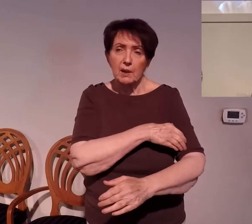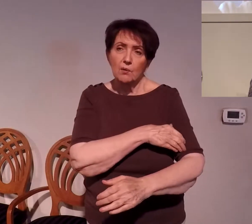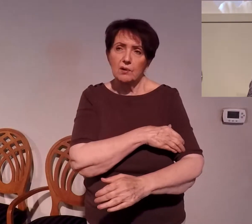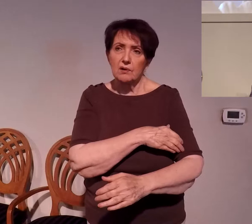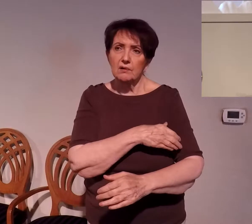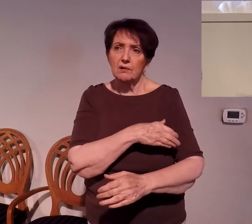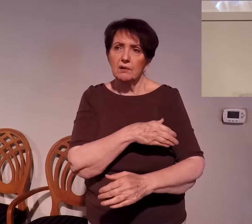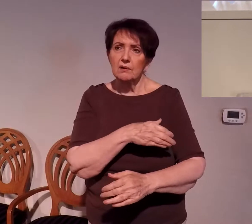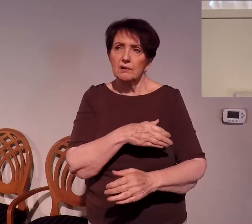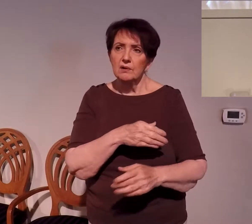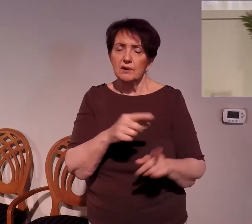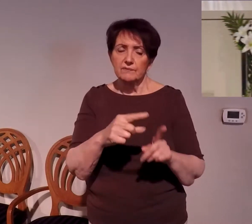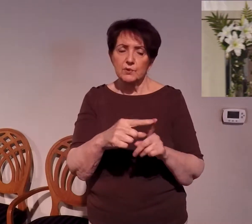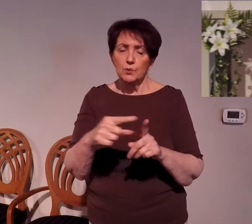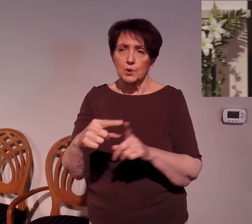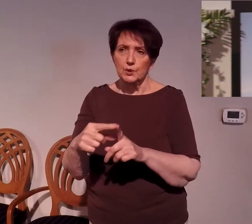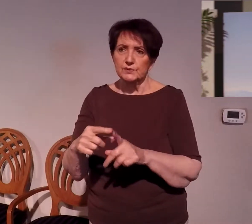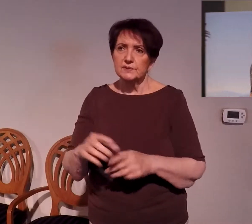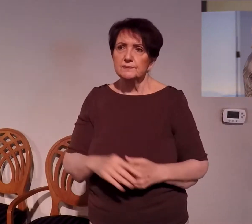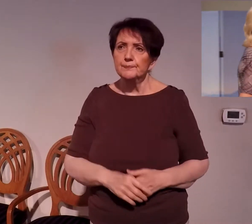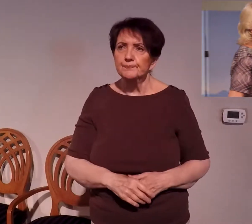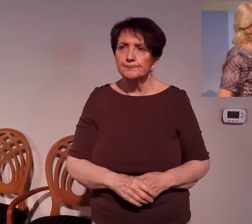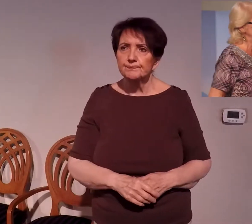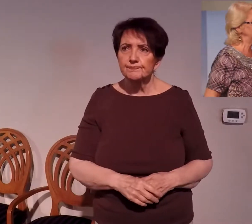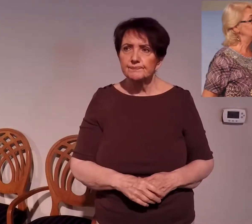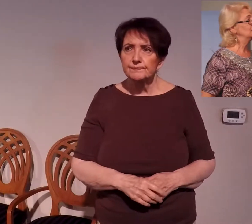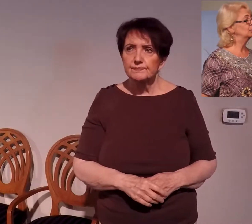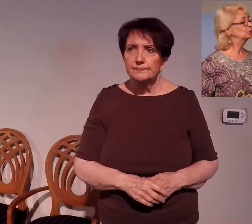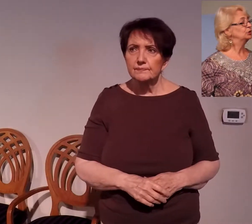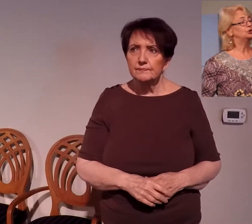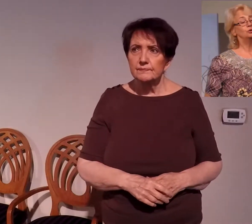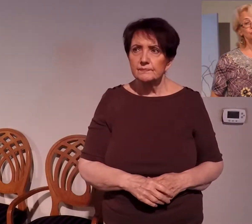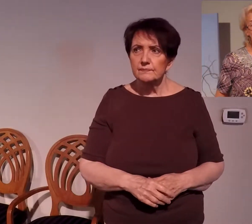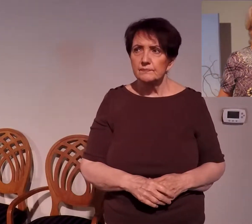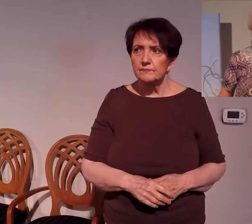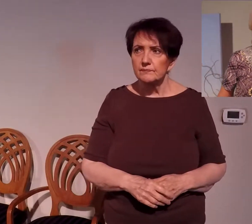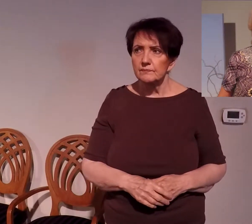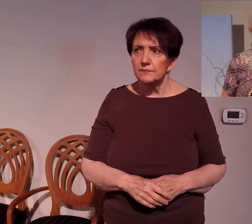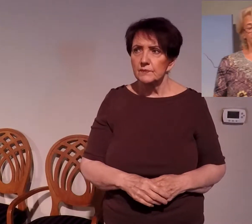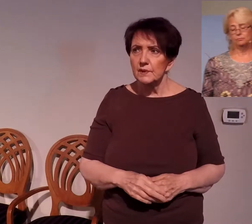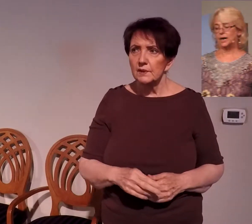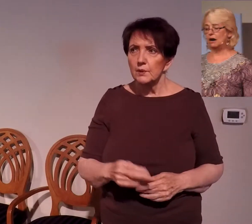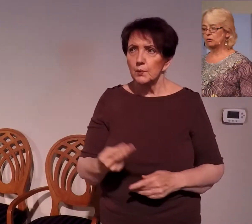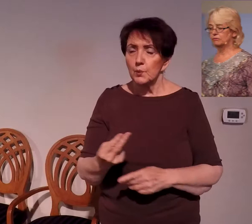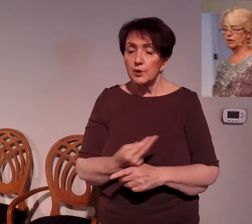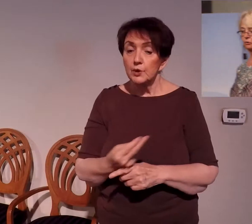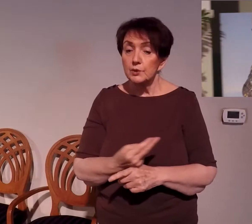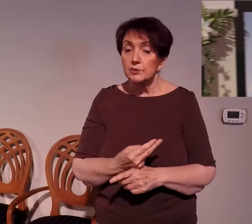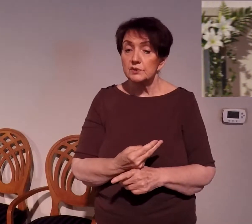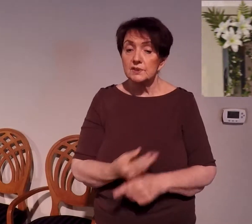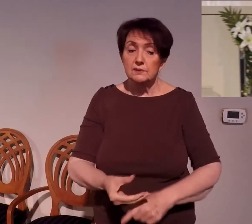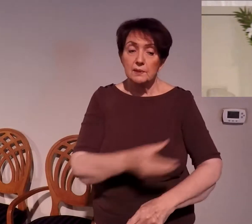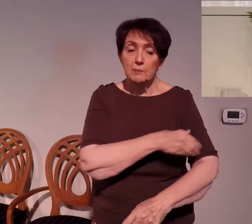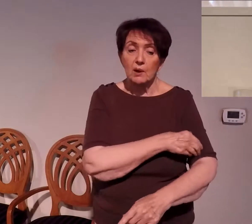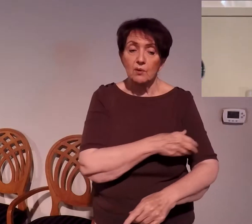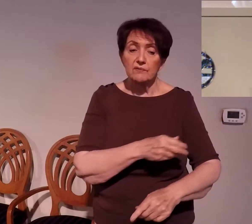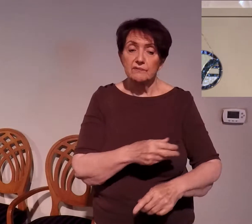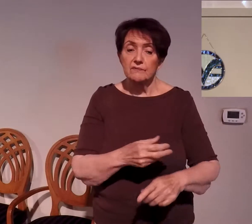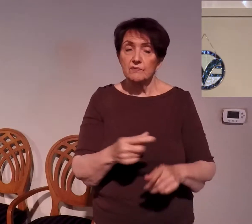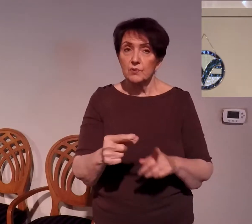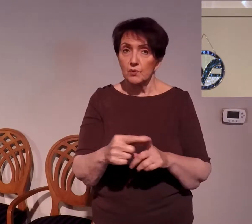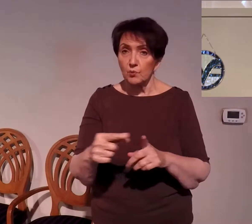of our words. Not only are we paying attention to it, but we're using the power of our words in